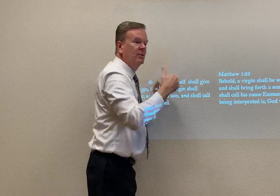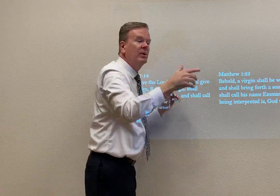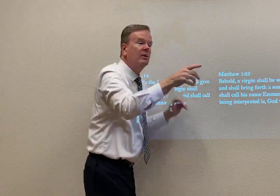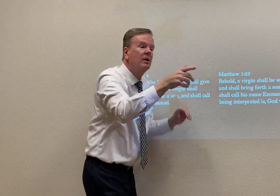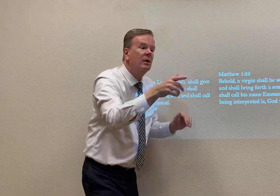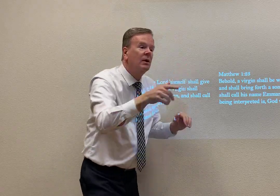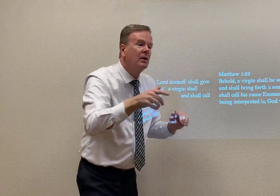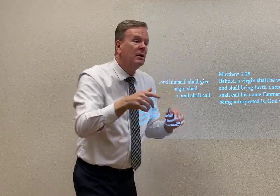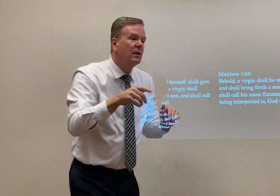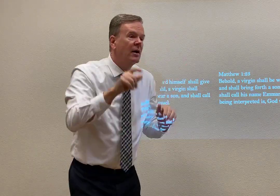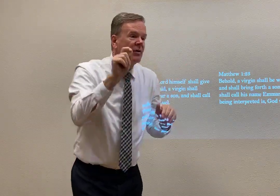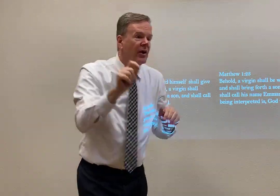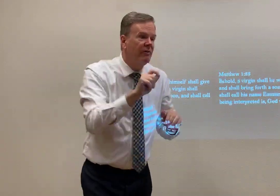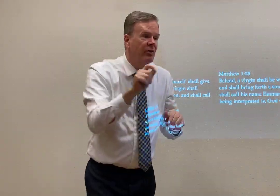Right?